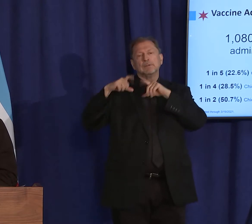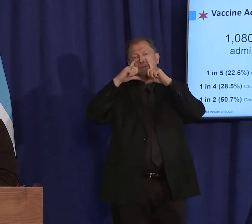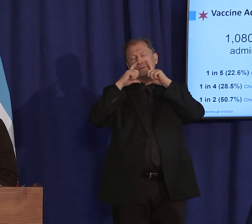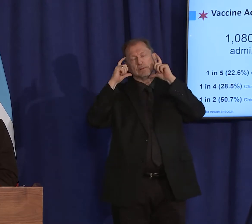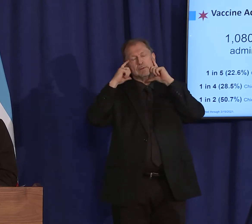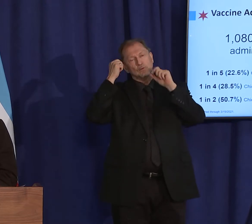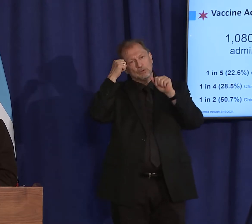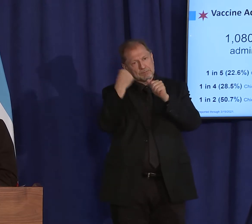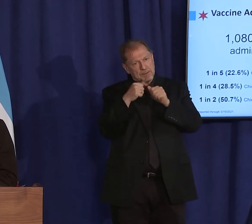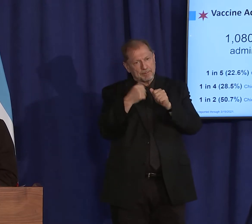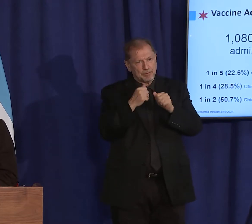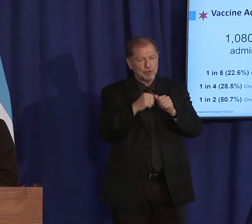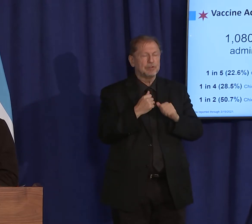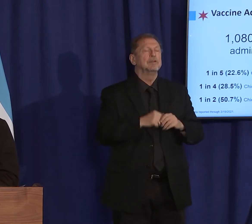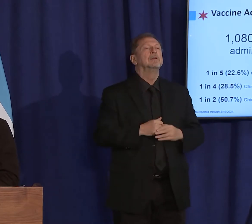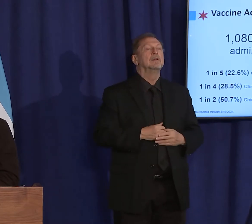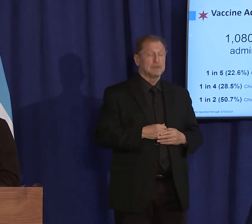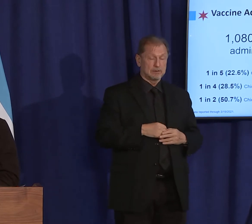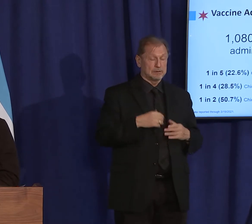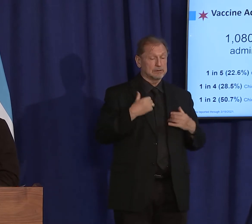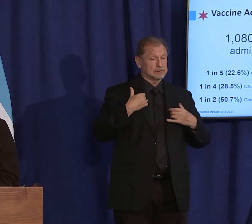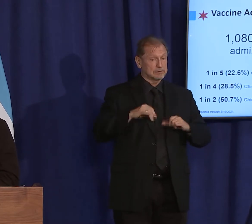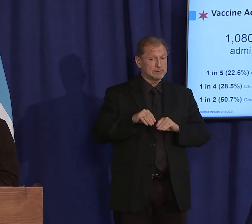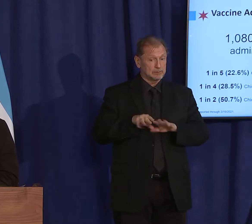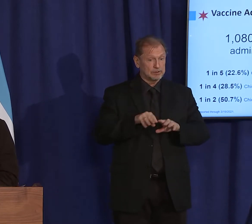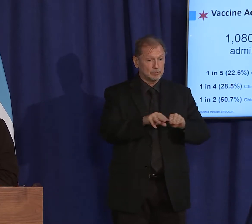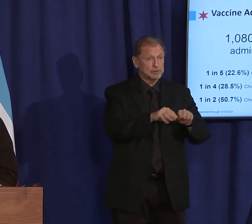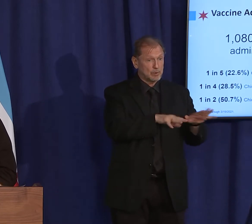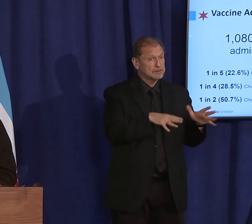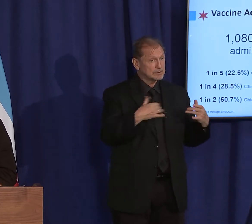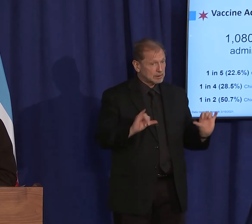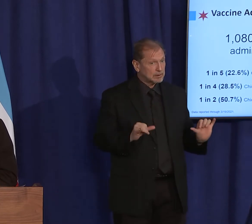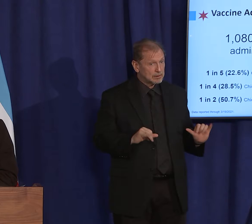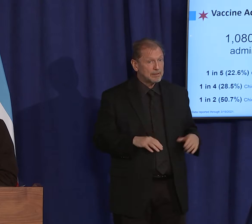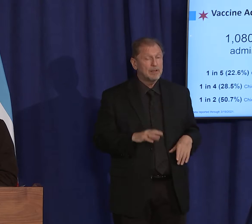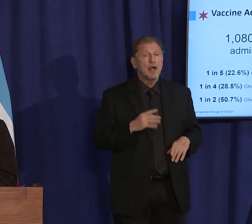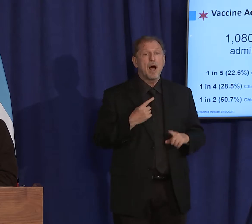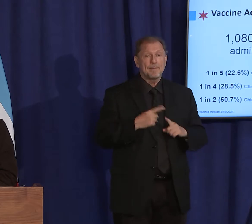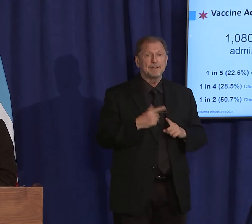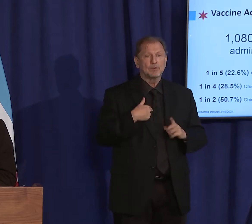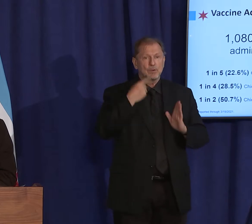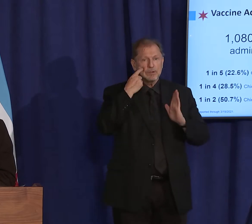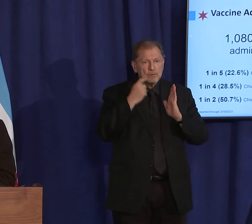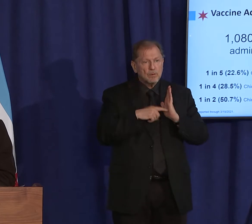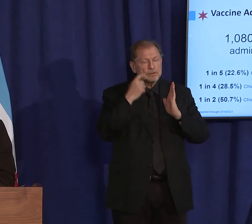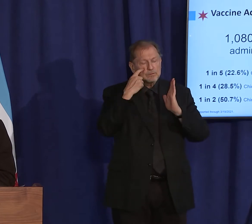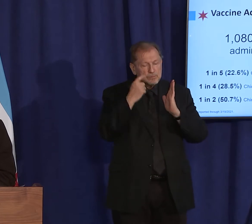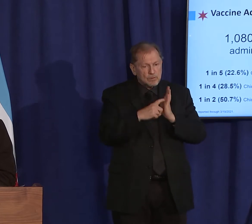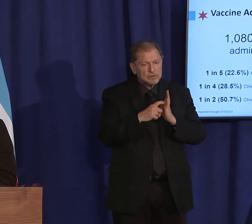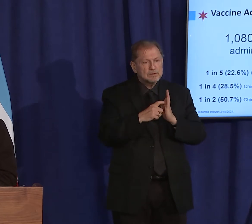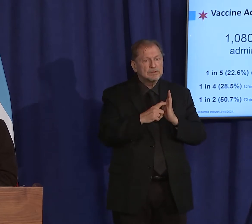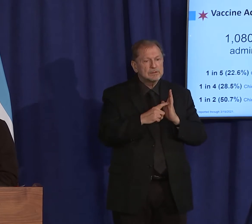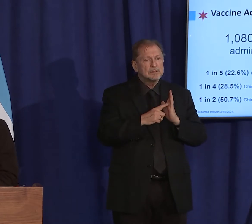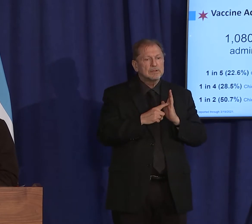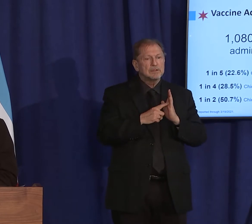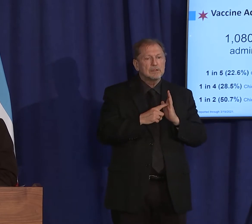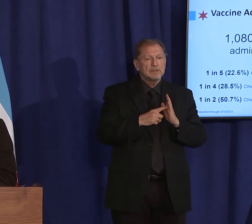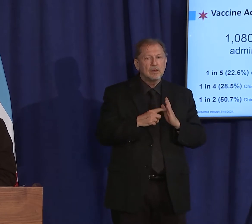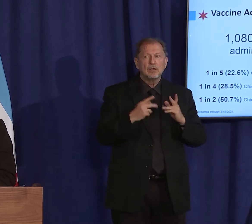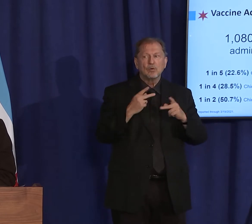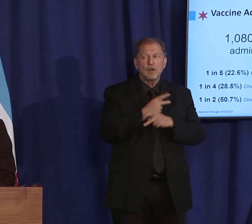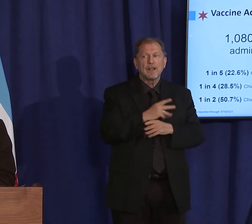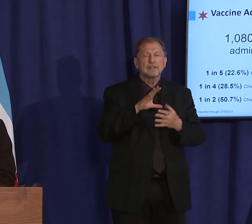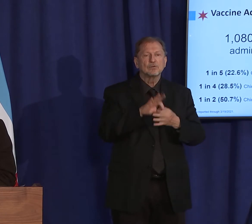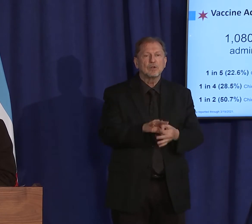that we continue to see outbreaks, and we do continue to see real clusters and outbreaks, particularly in related to